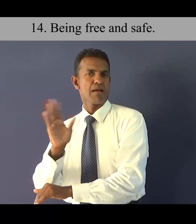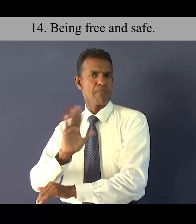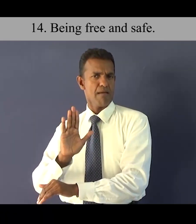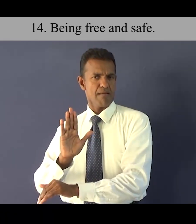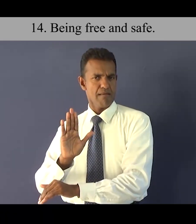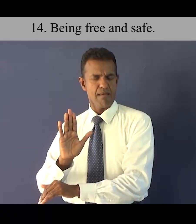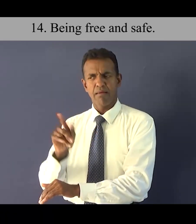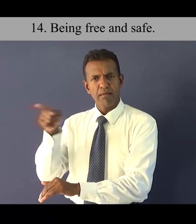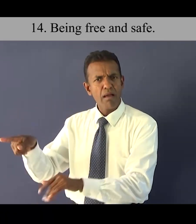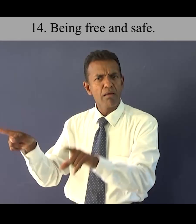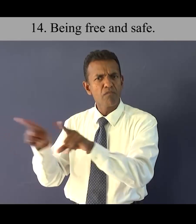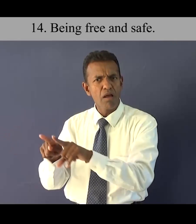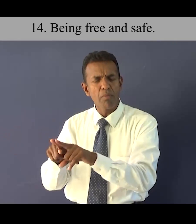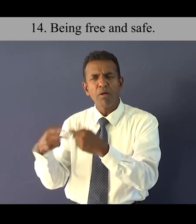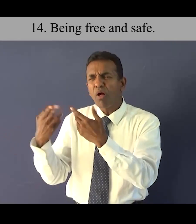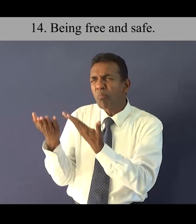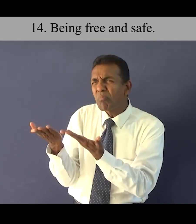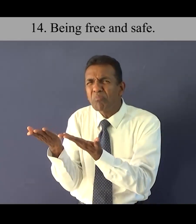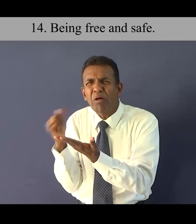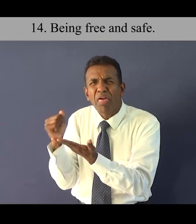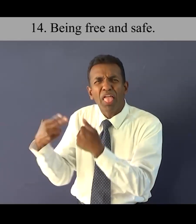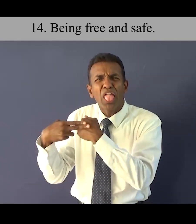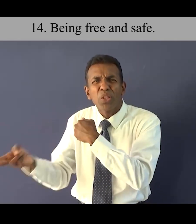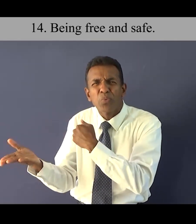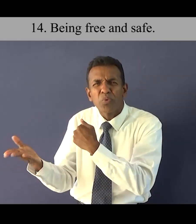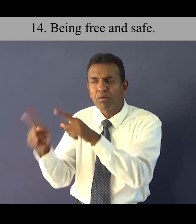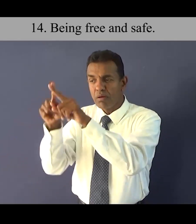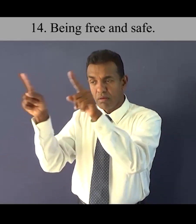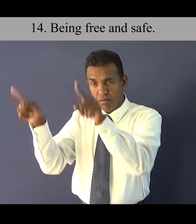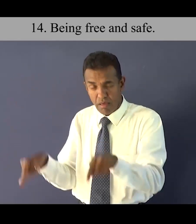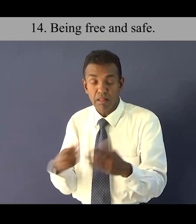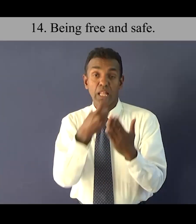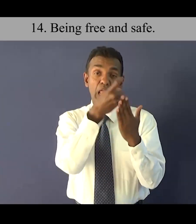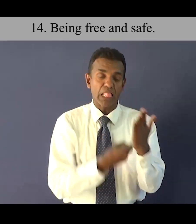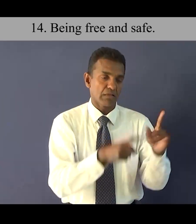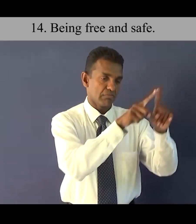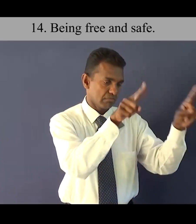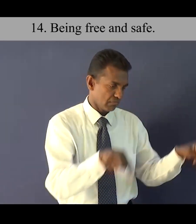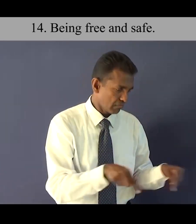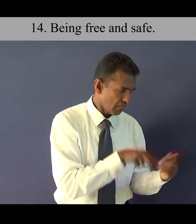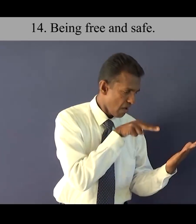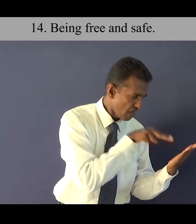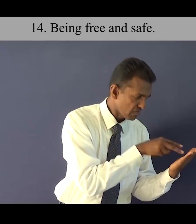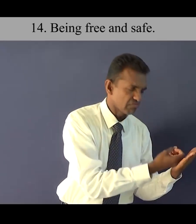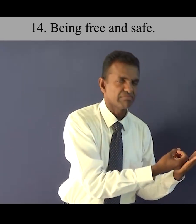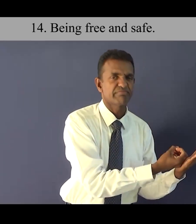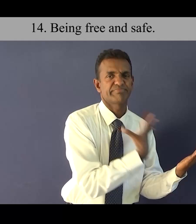disabled, but only if the law says so for other reasons.